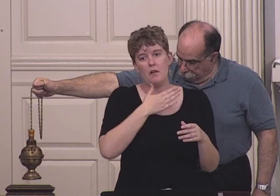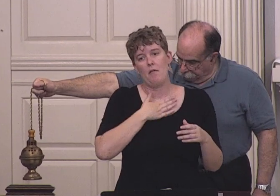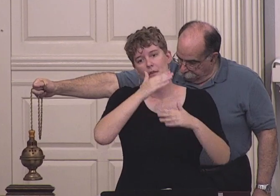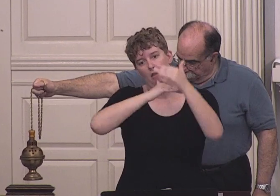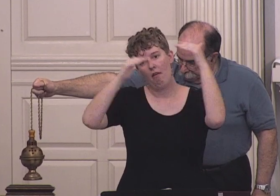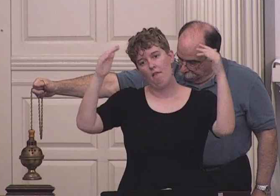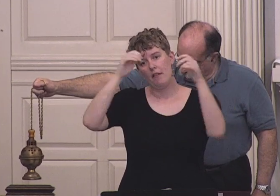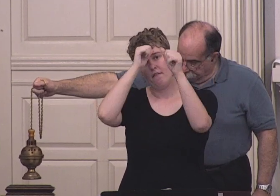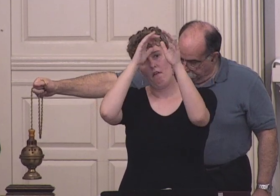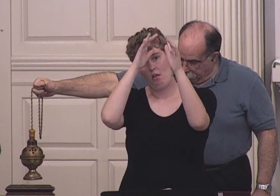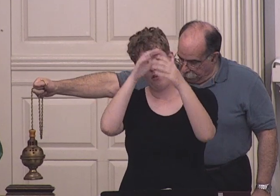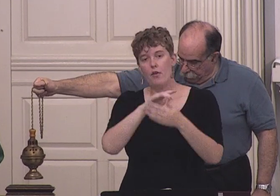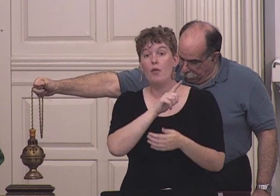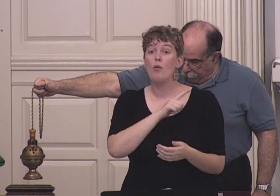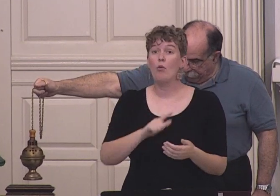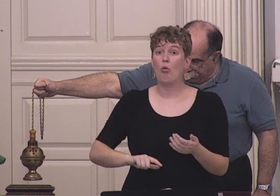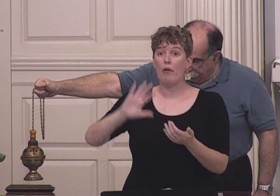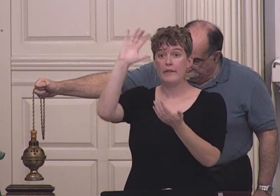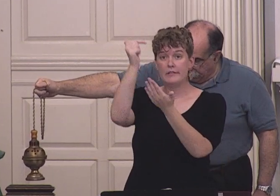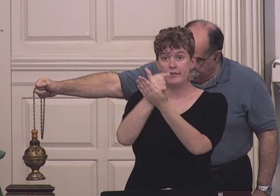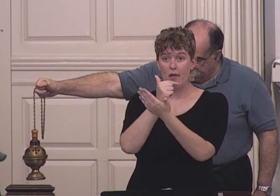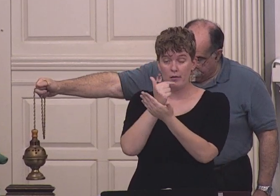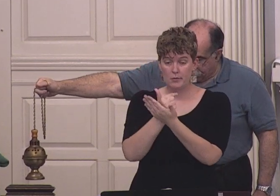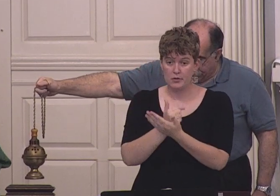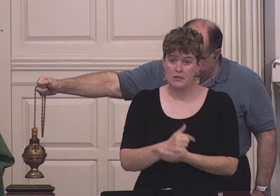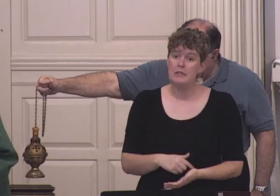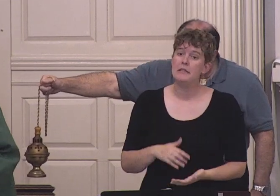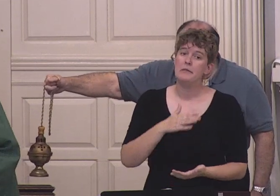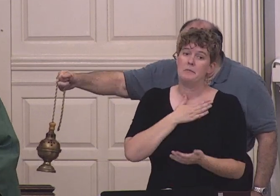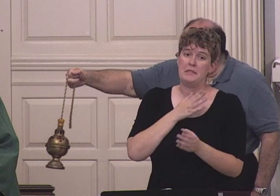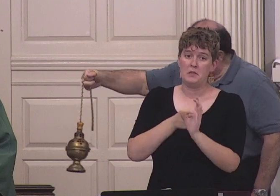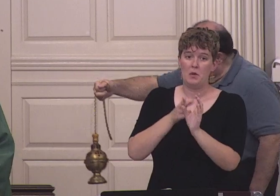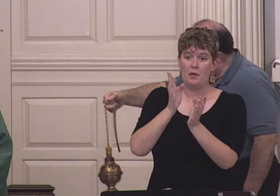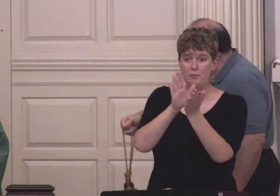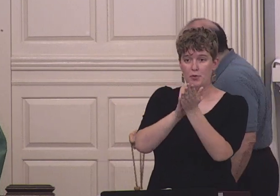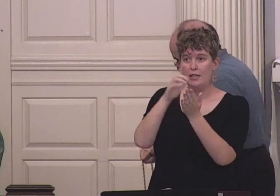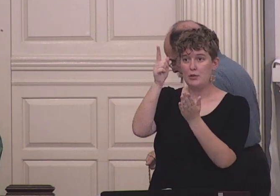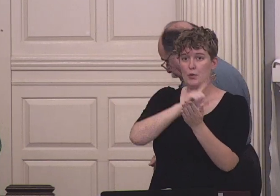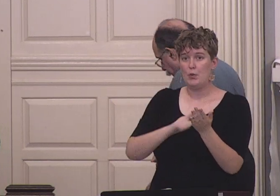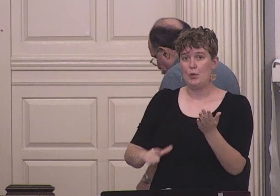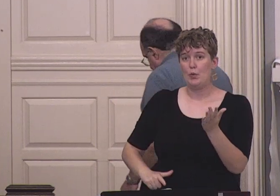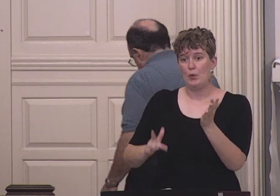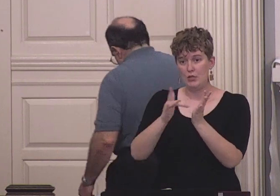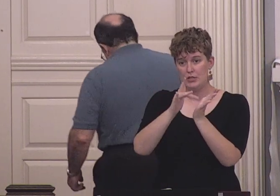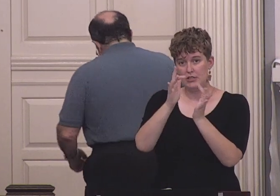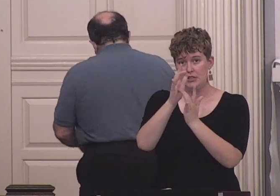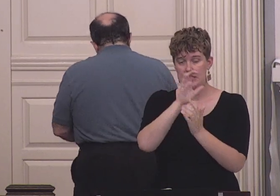The Gospel of the Lord. Praise to you, Lord Jesus Christ.